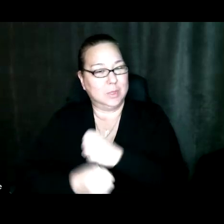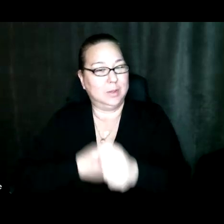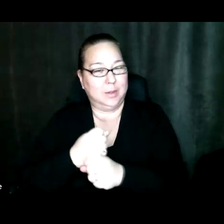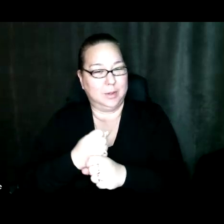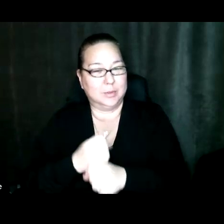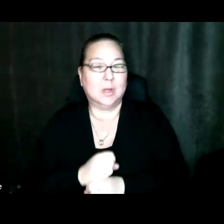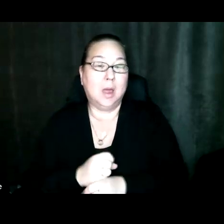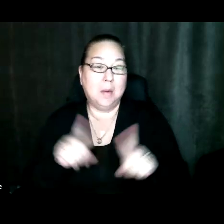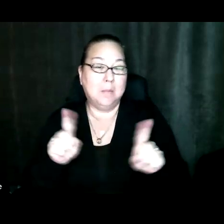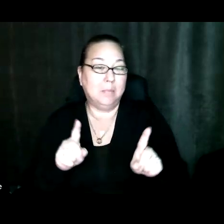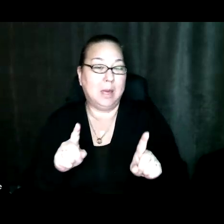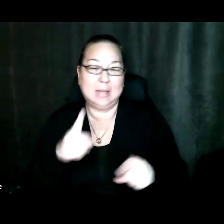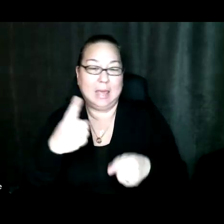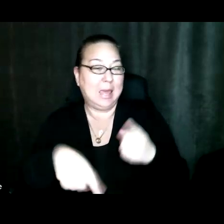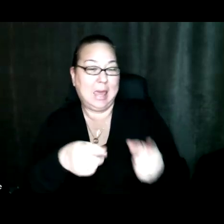it